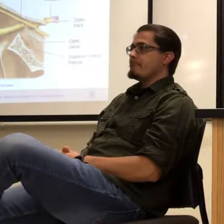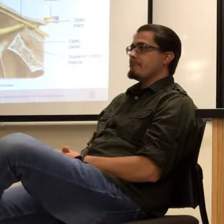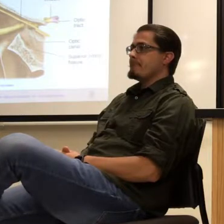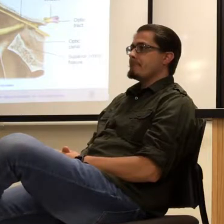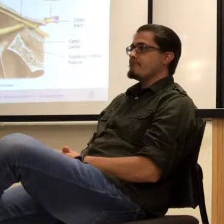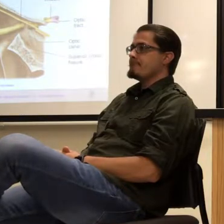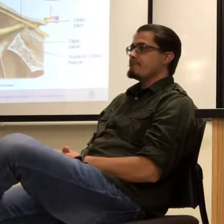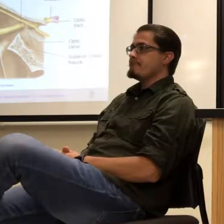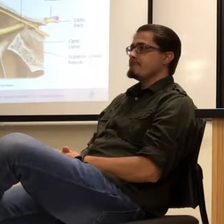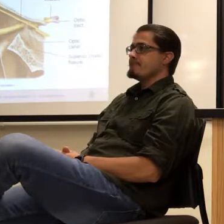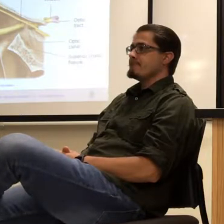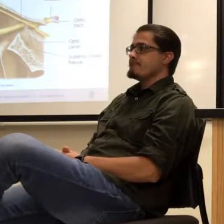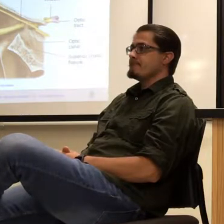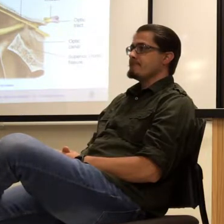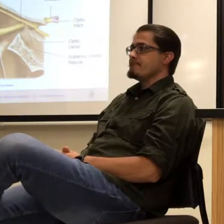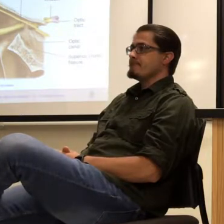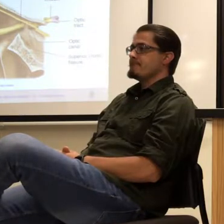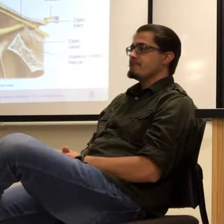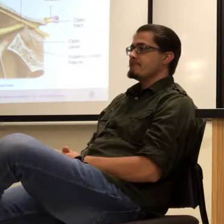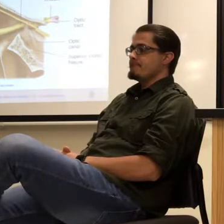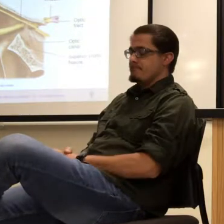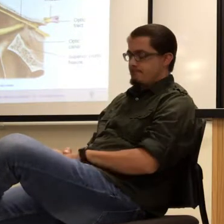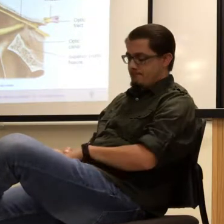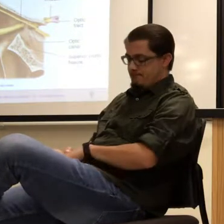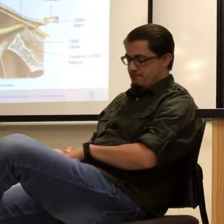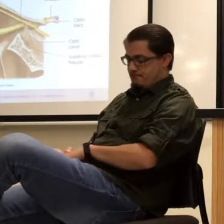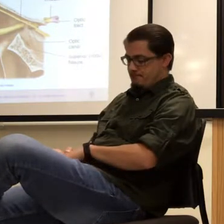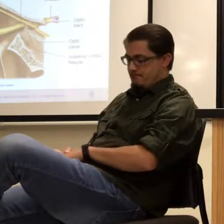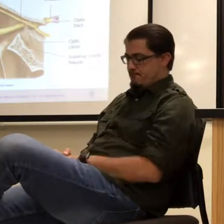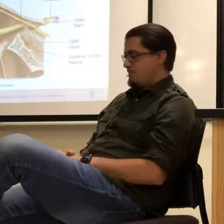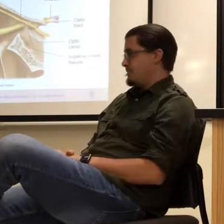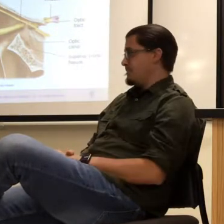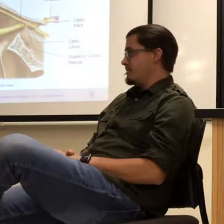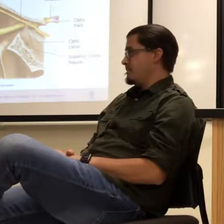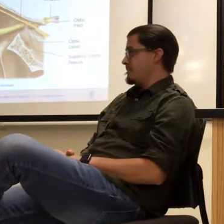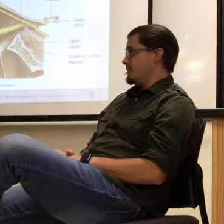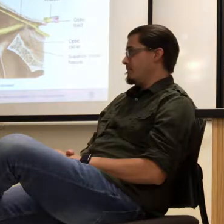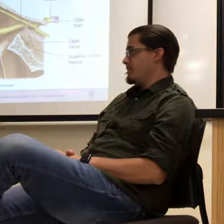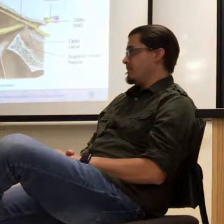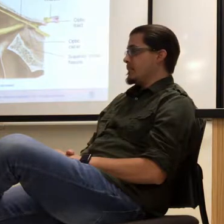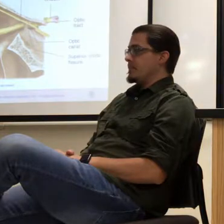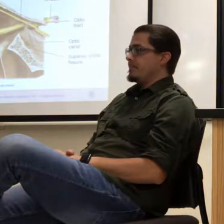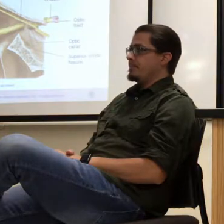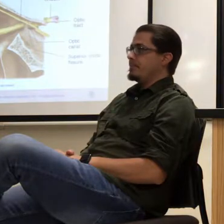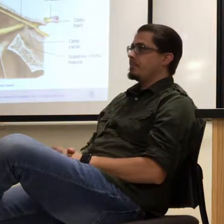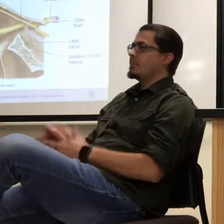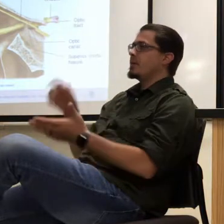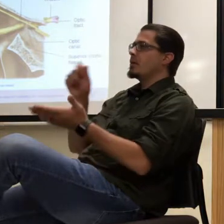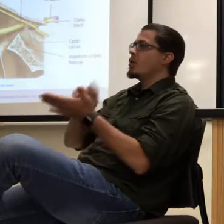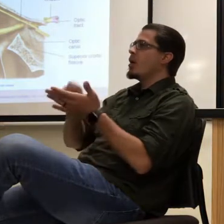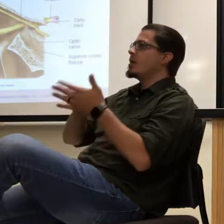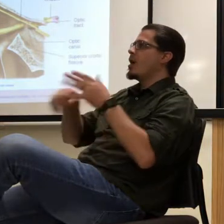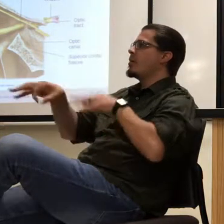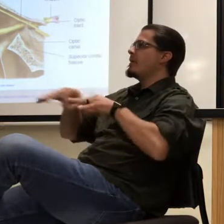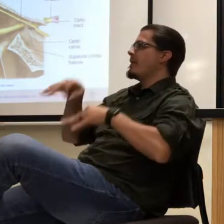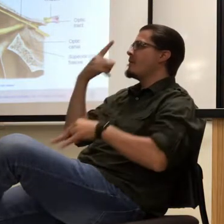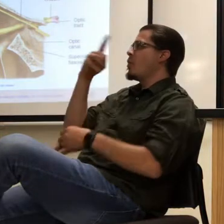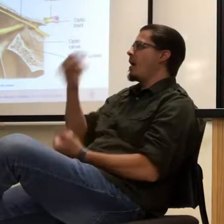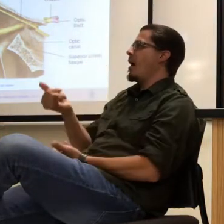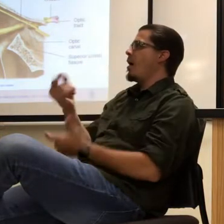So just just write down these definitions for now,